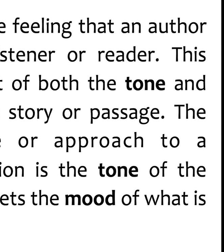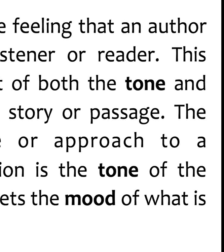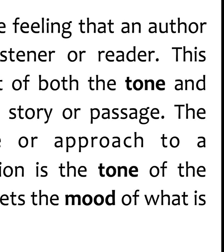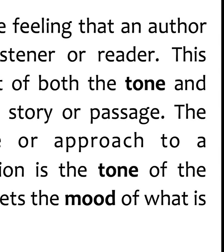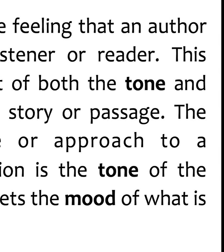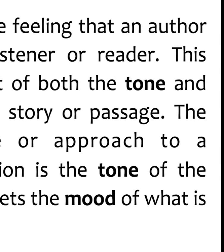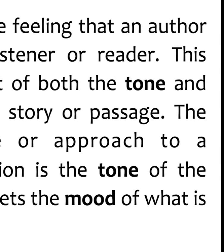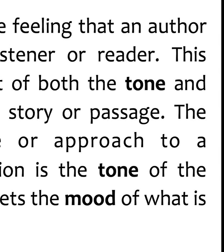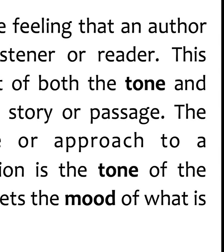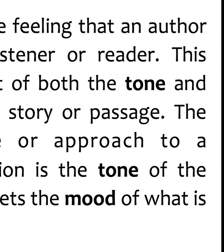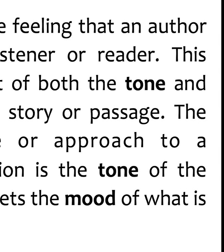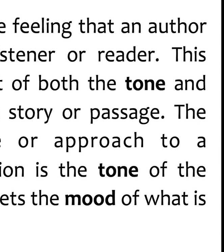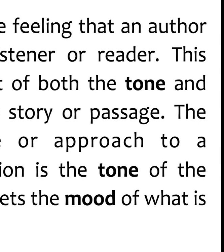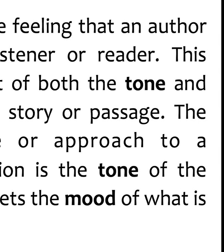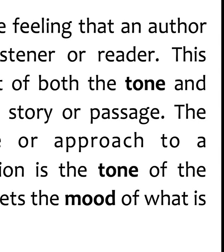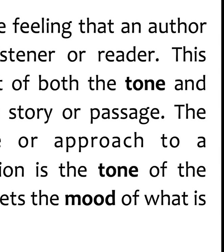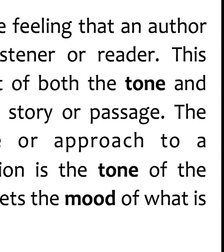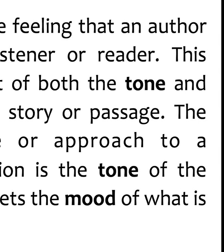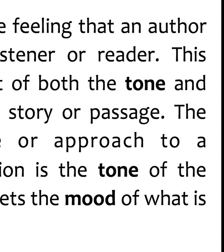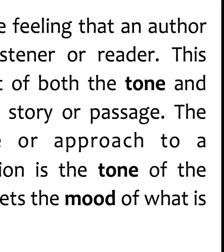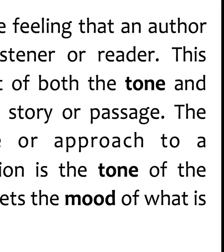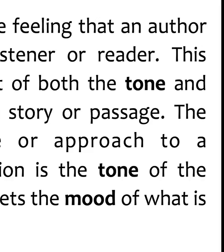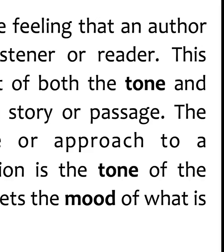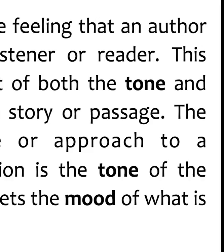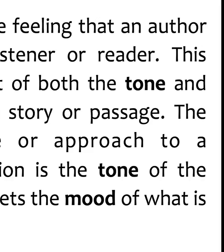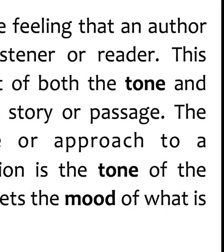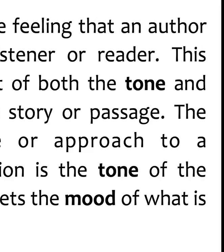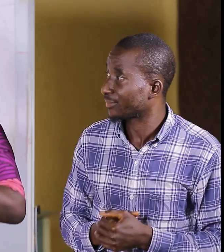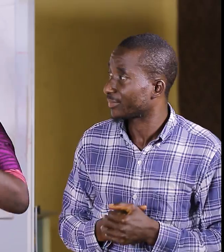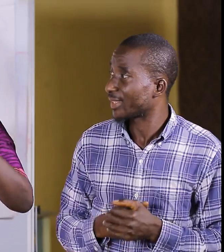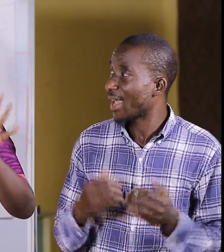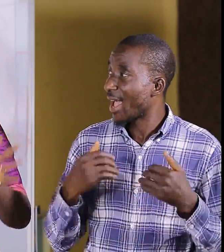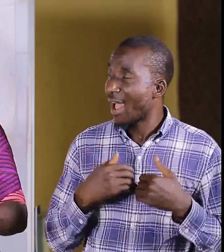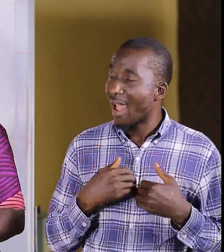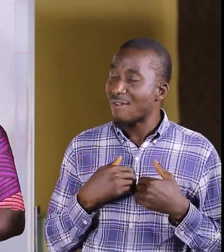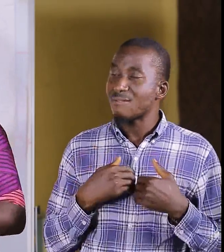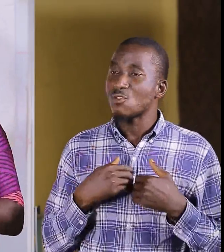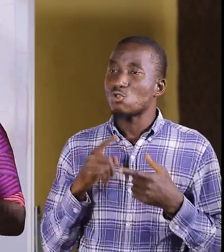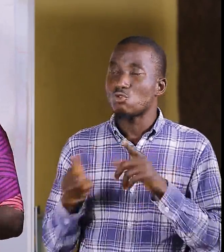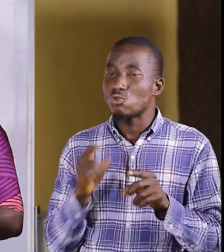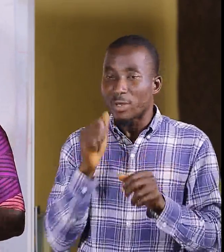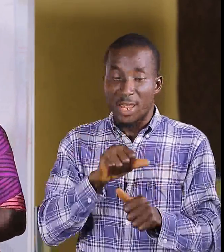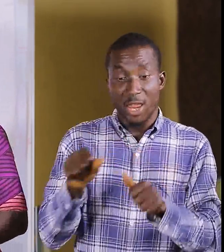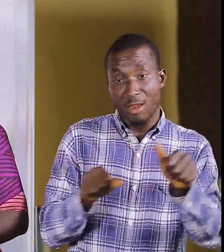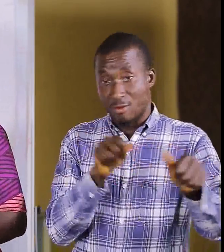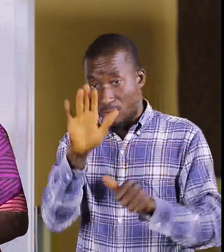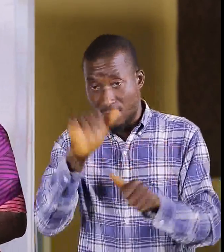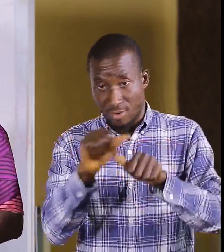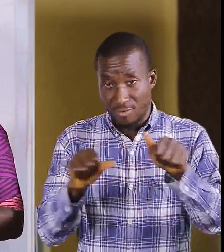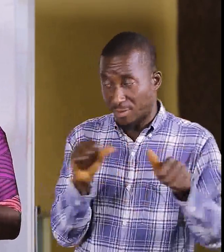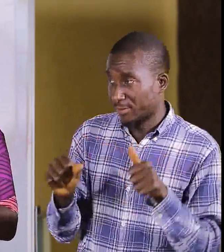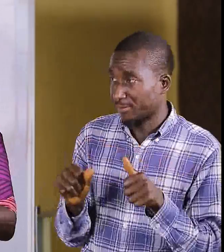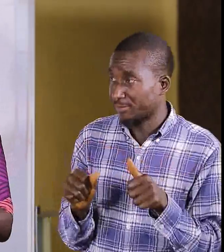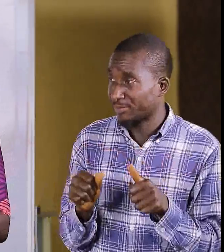the tone and the atmosphere. The tone and the atmosphere. Atmosphere has got to do with the surrounding, the setting, like we said from the